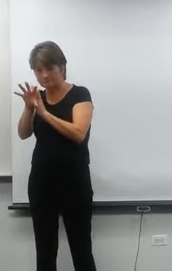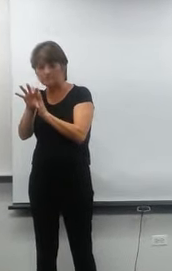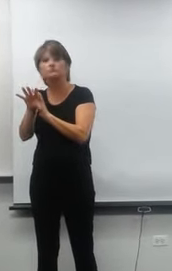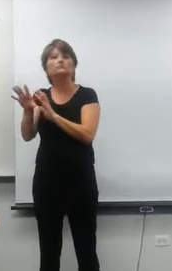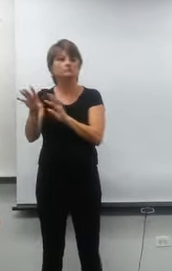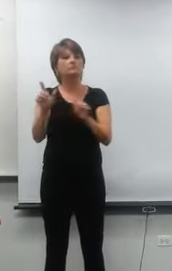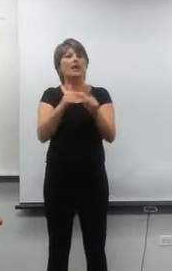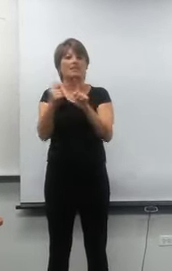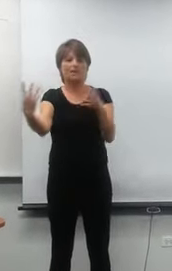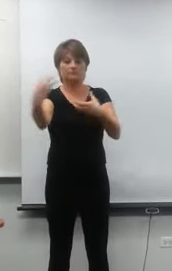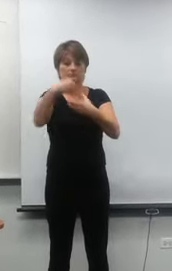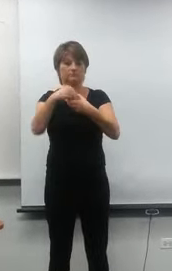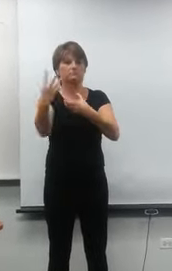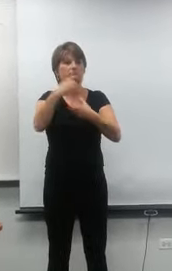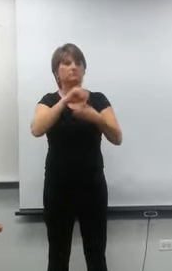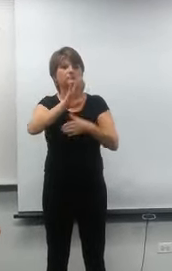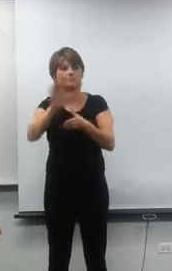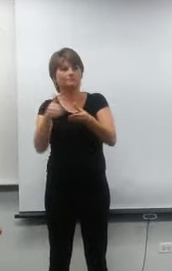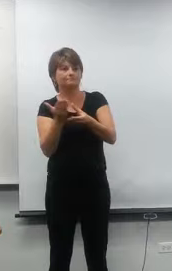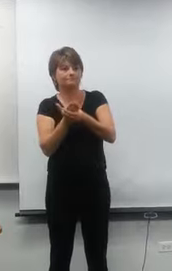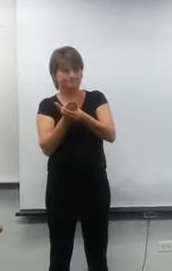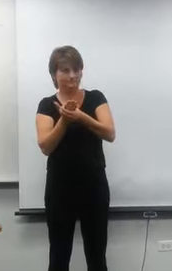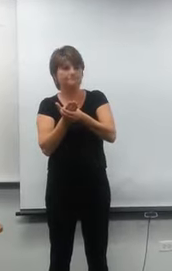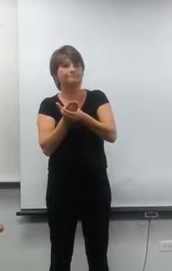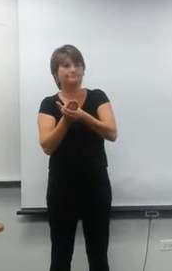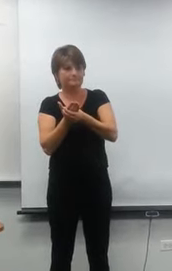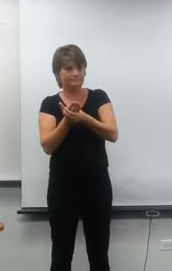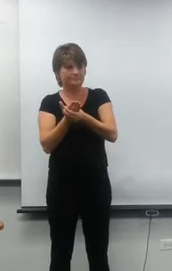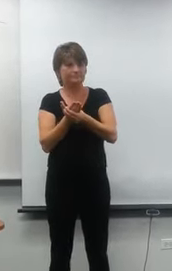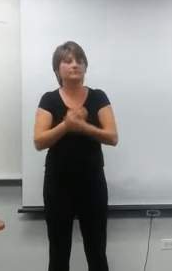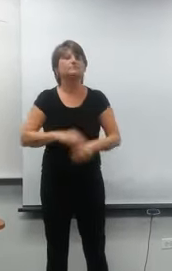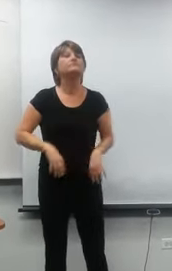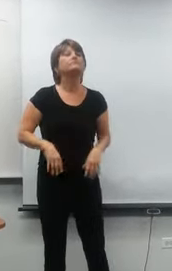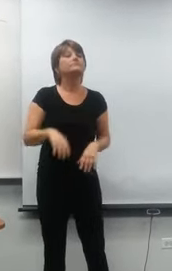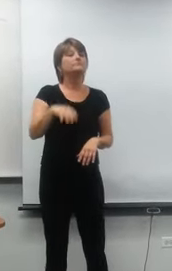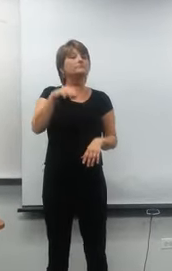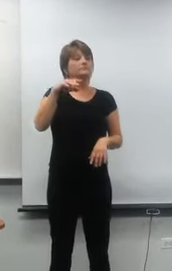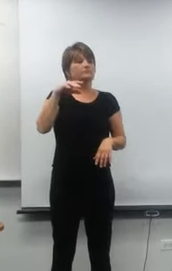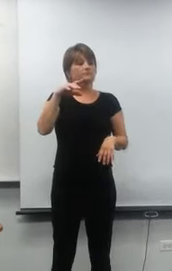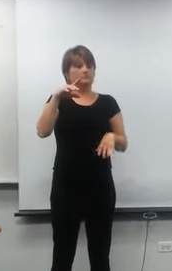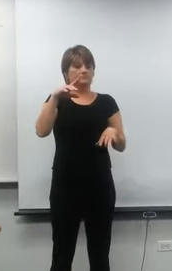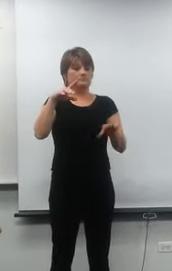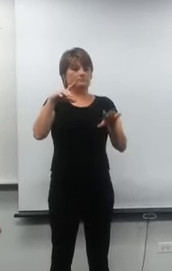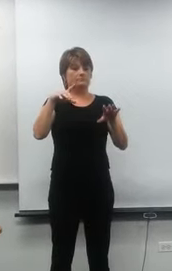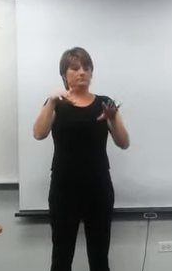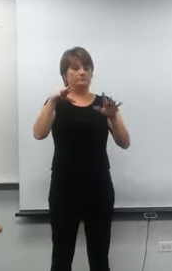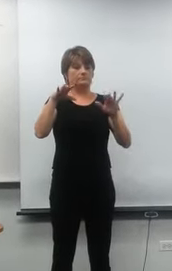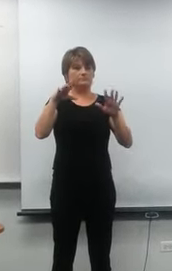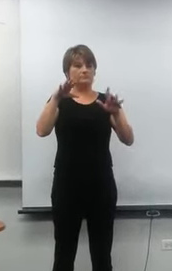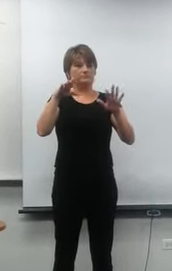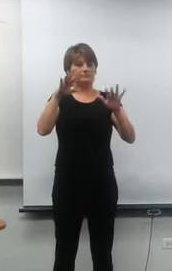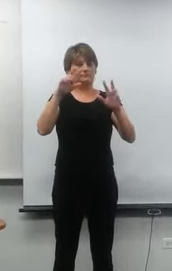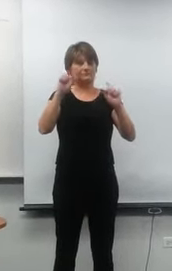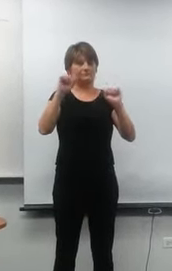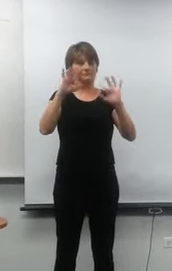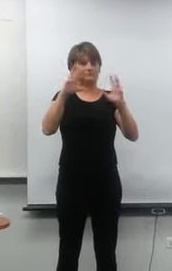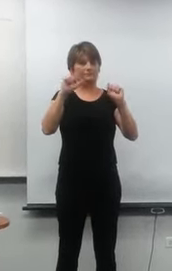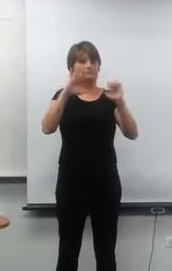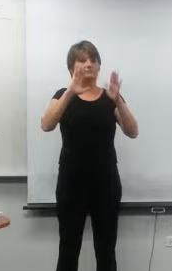about a cold dialogue. How do you control the situations? And we also want those to be included in your portfolio for your skill set